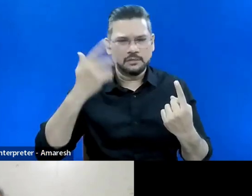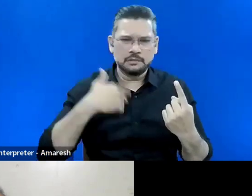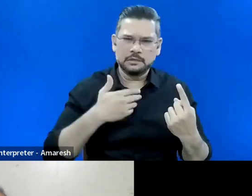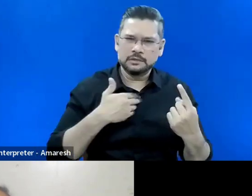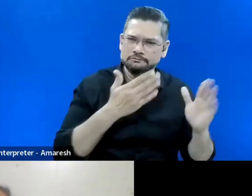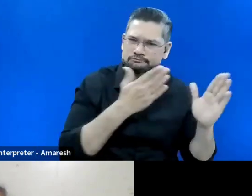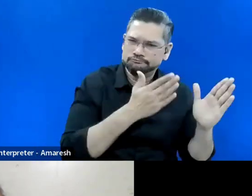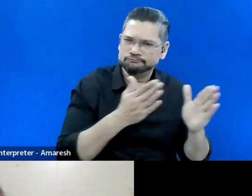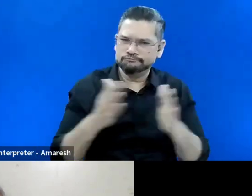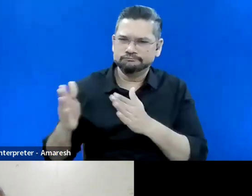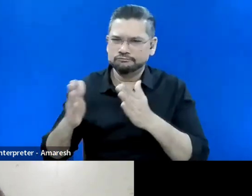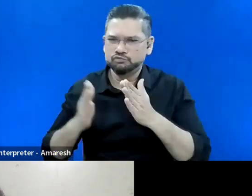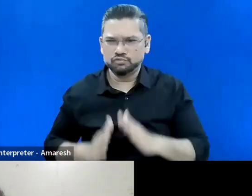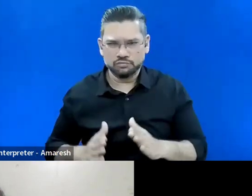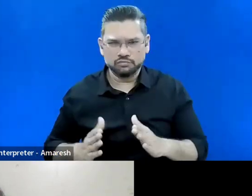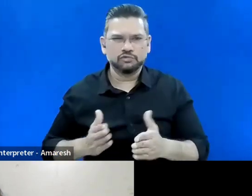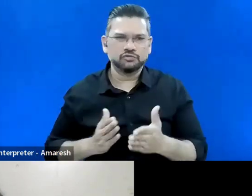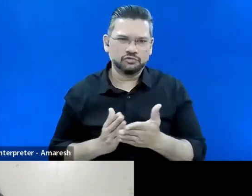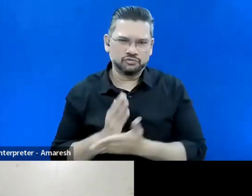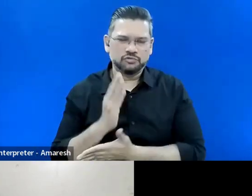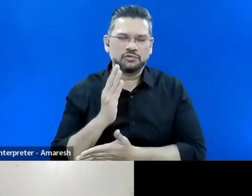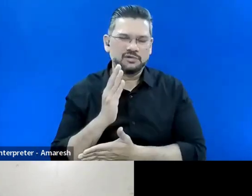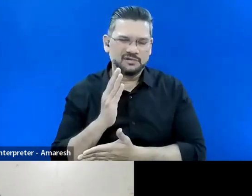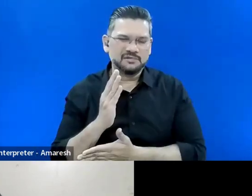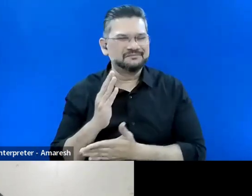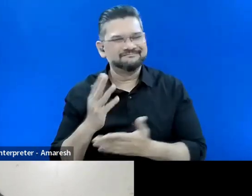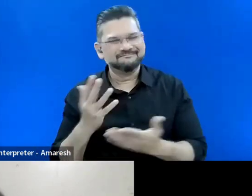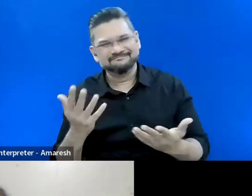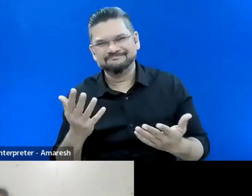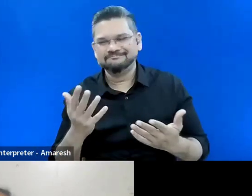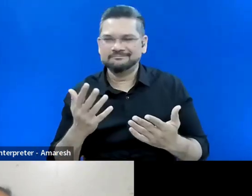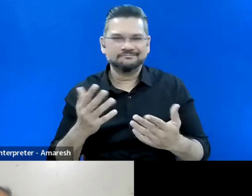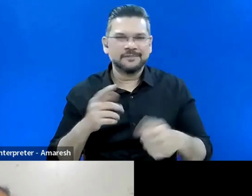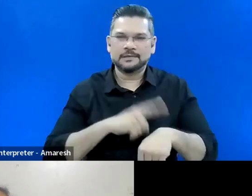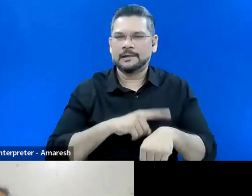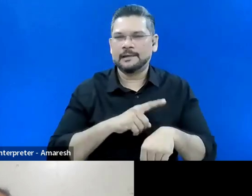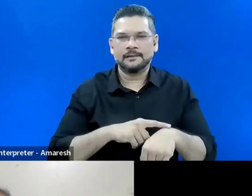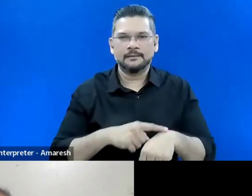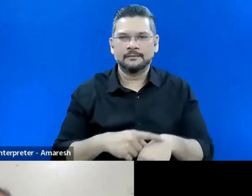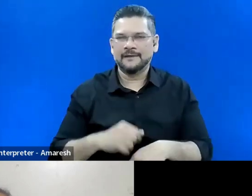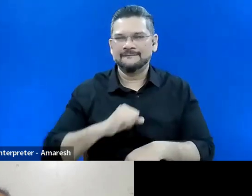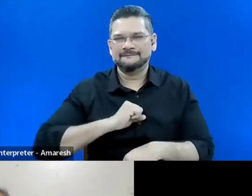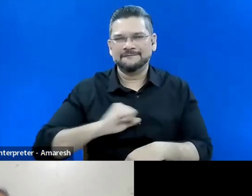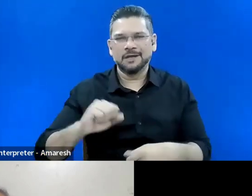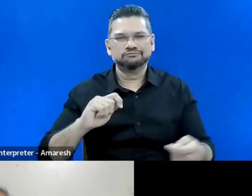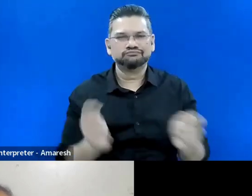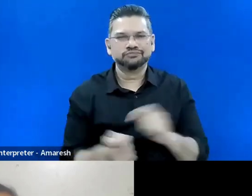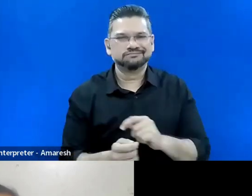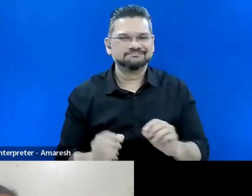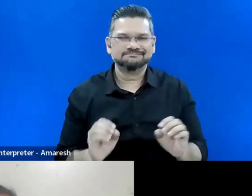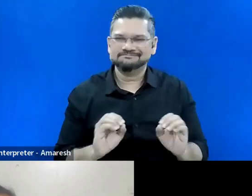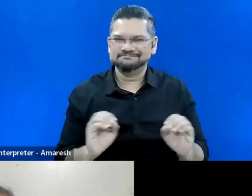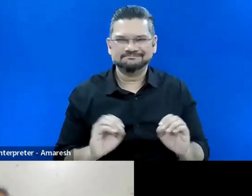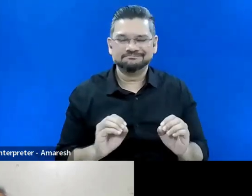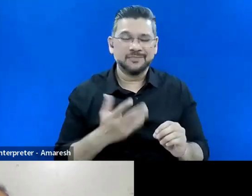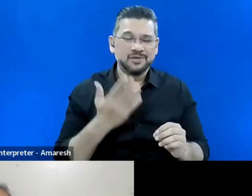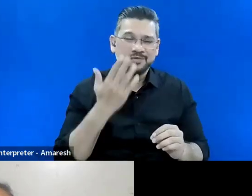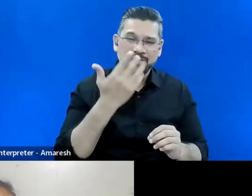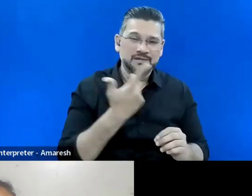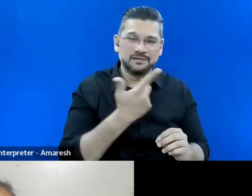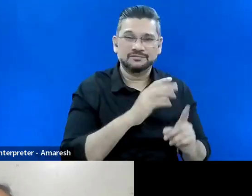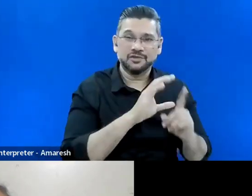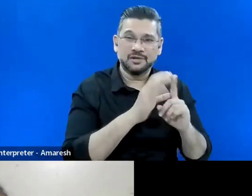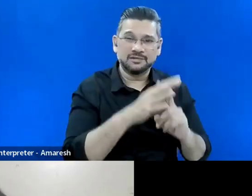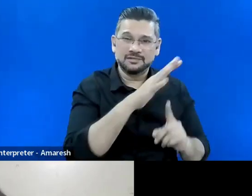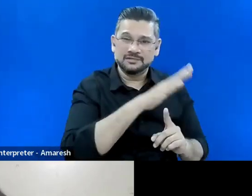model, but it will take time for us. It will not take, you know, overnight, because we, in our culture, we respect our elders. They make